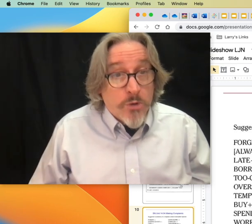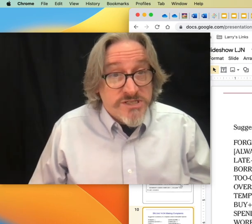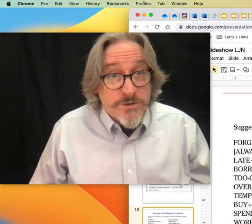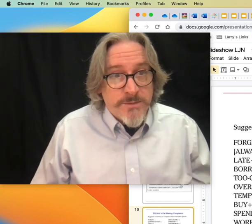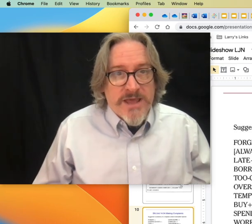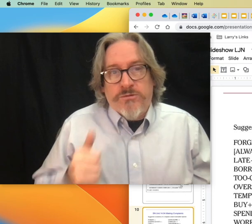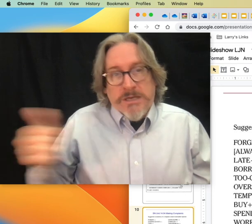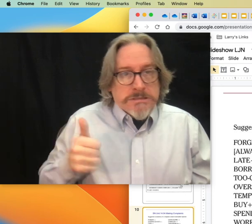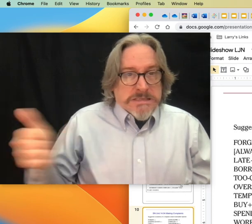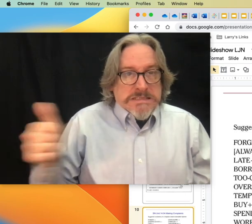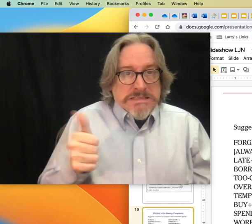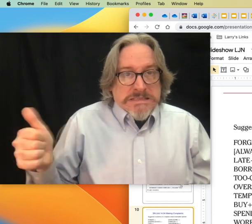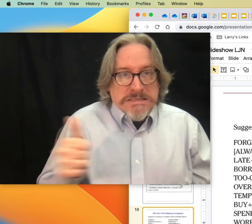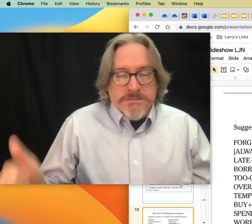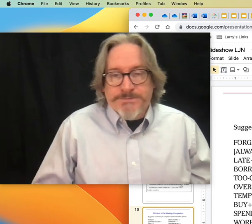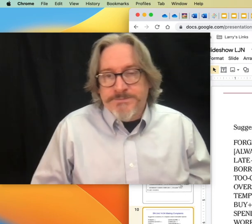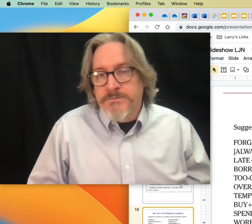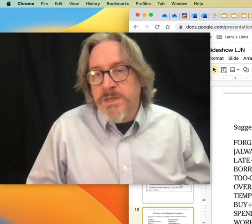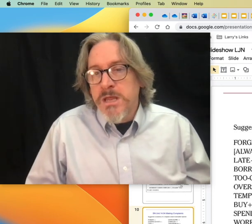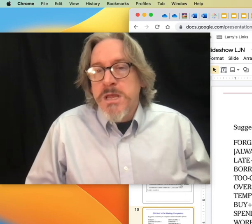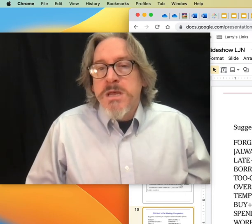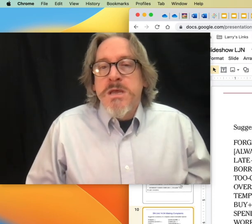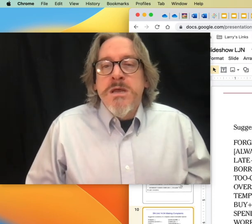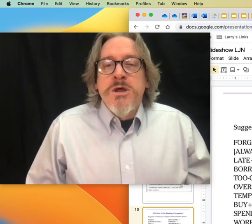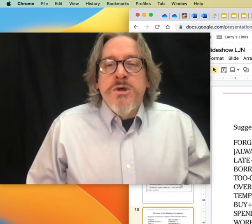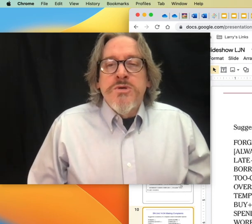someone who's always going to the bathroom, right?